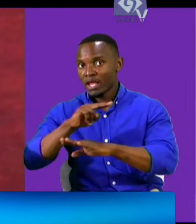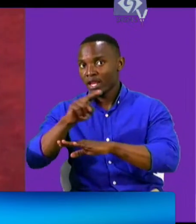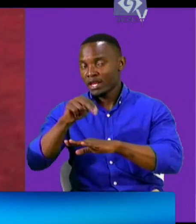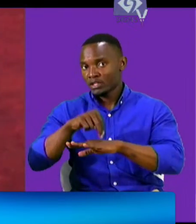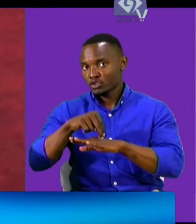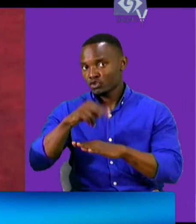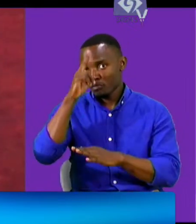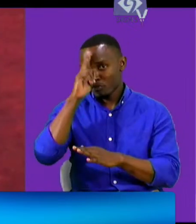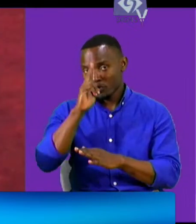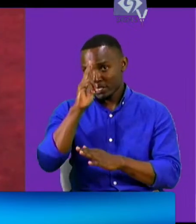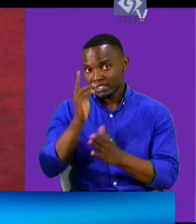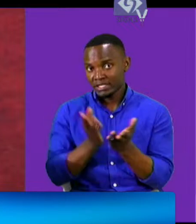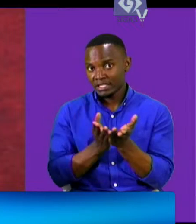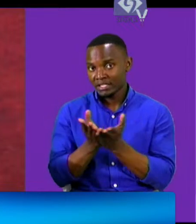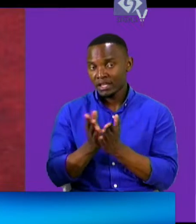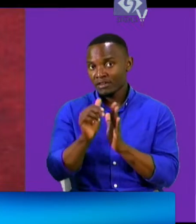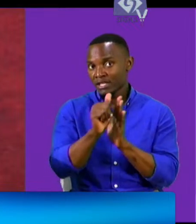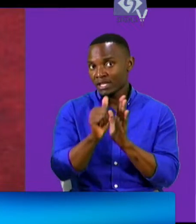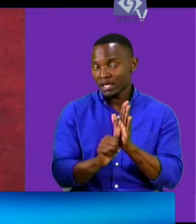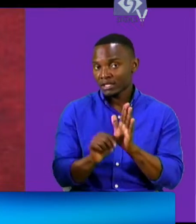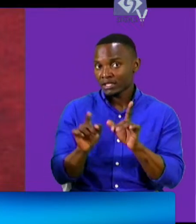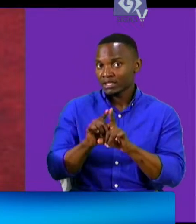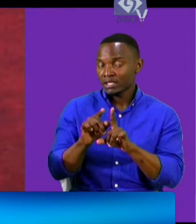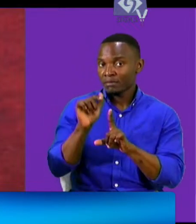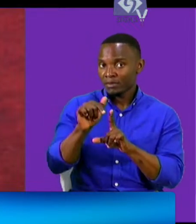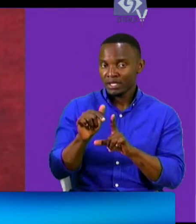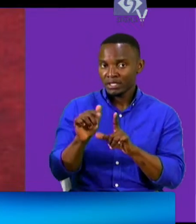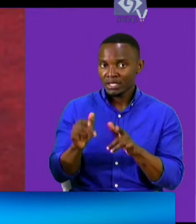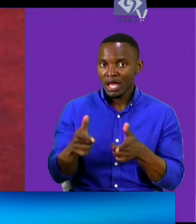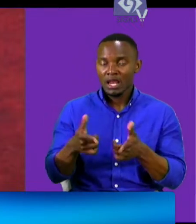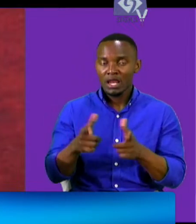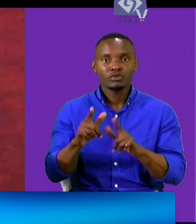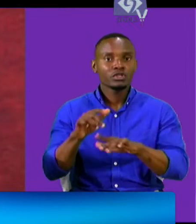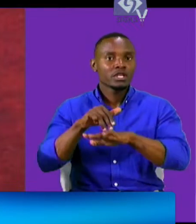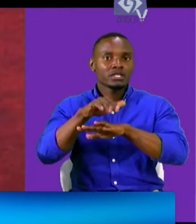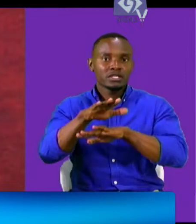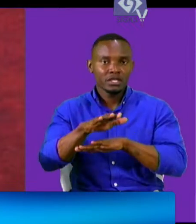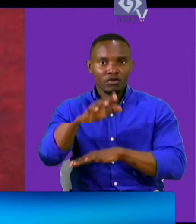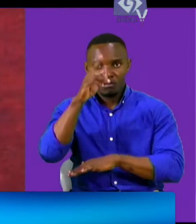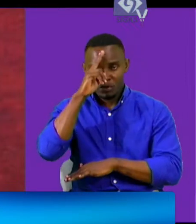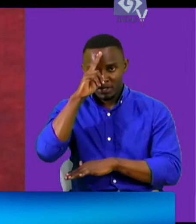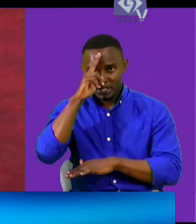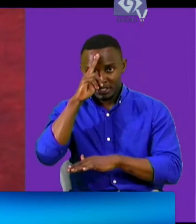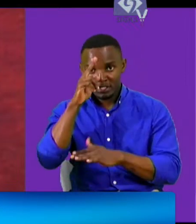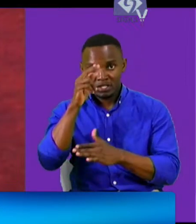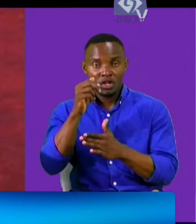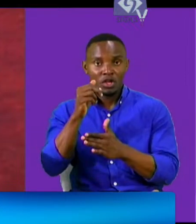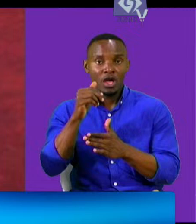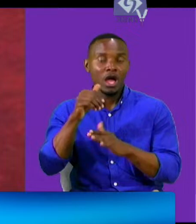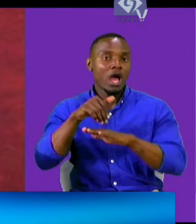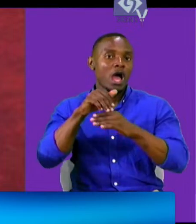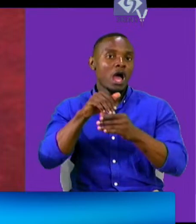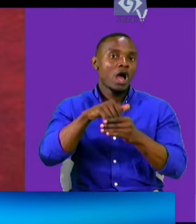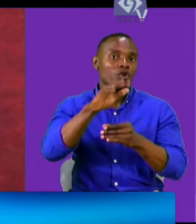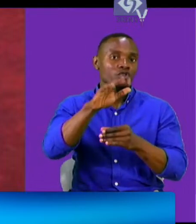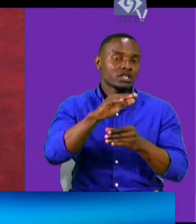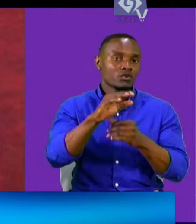which provide for deployment of police officers outside the country under reciprocal arrangement